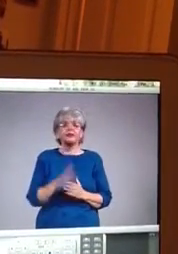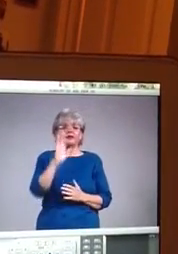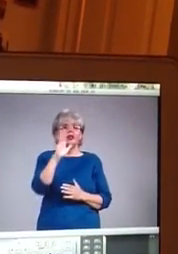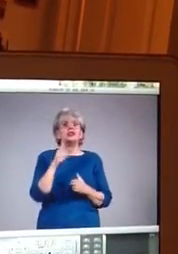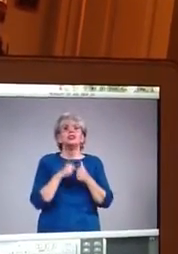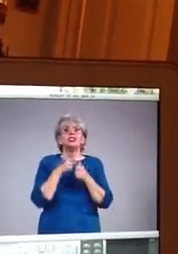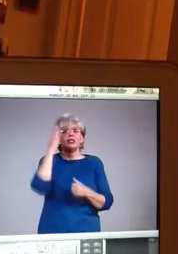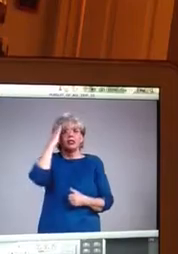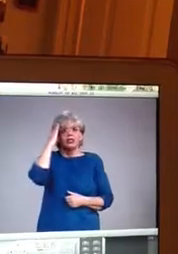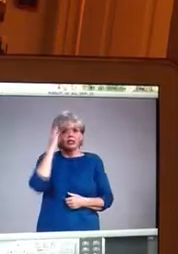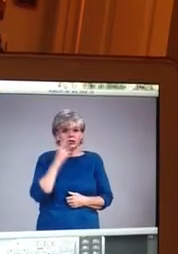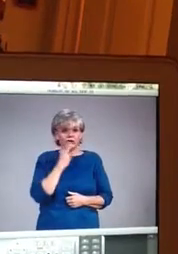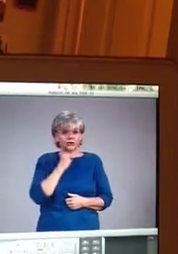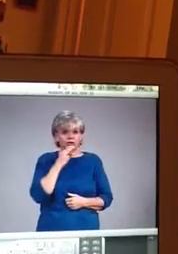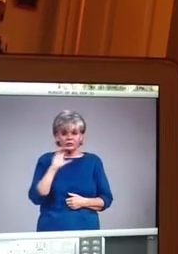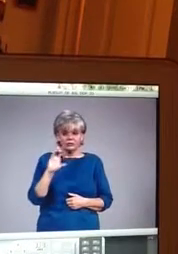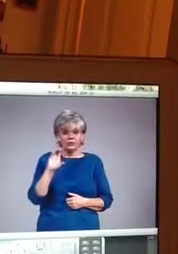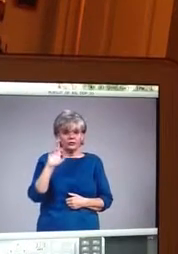candy?